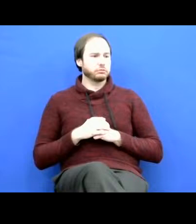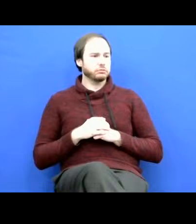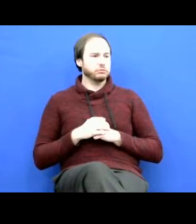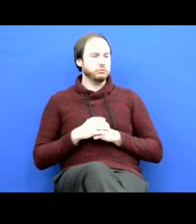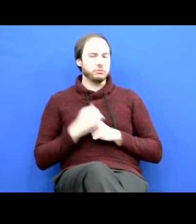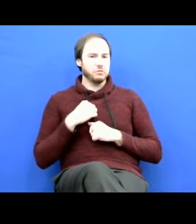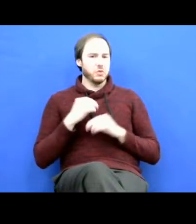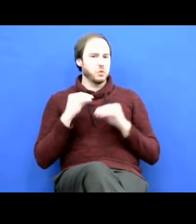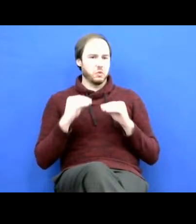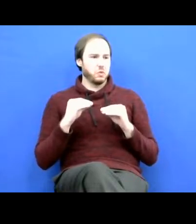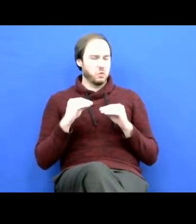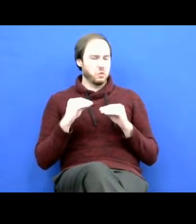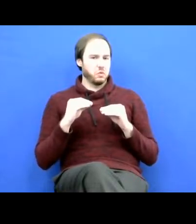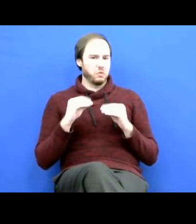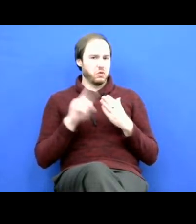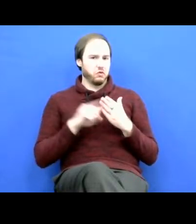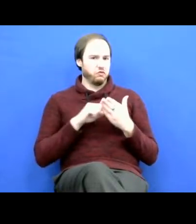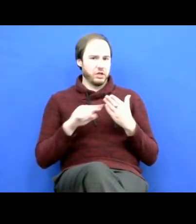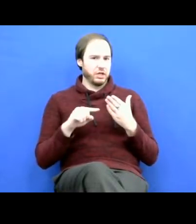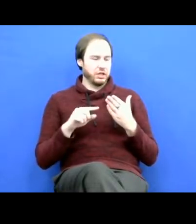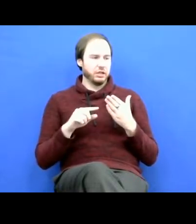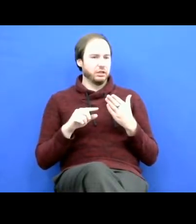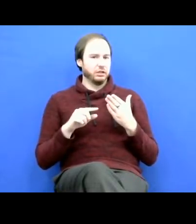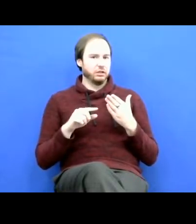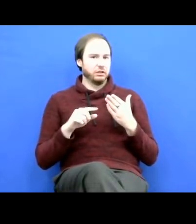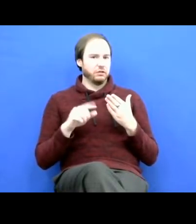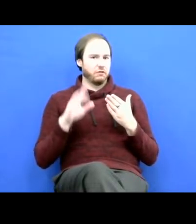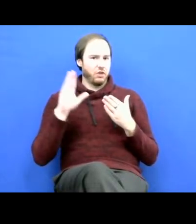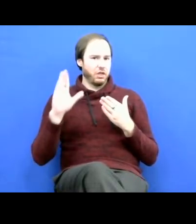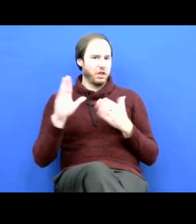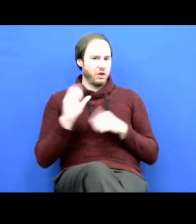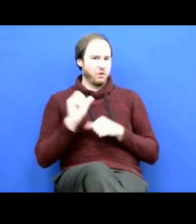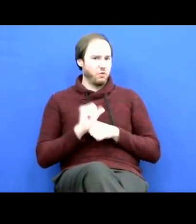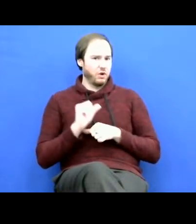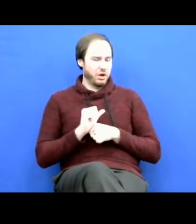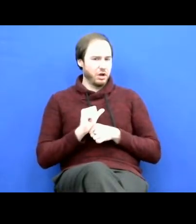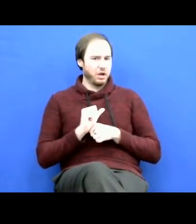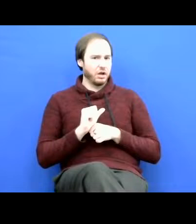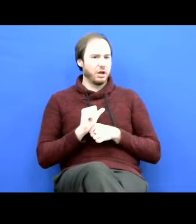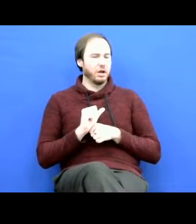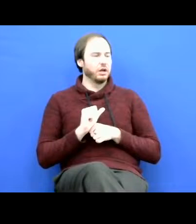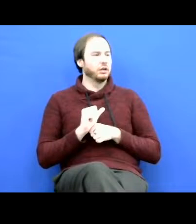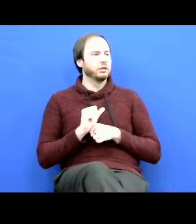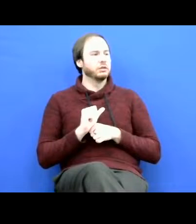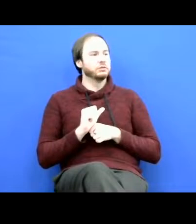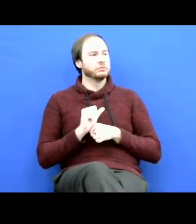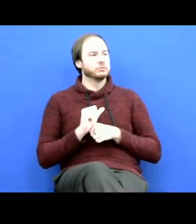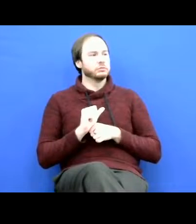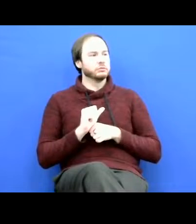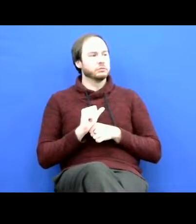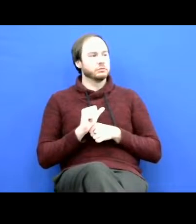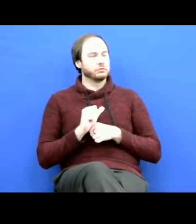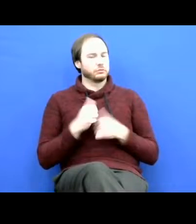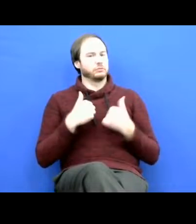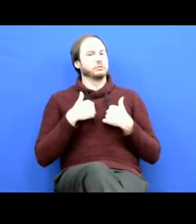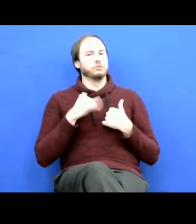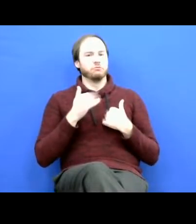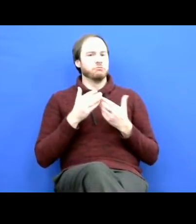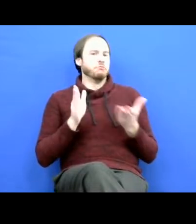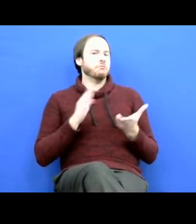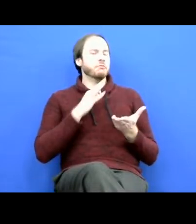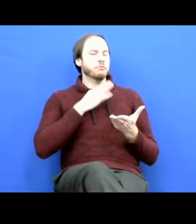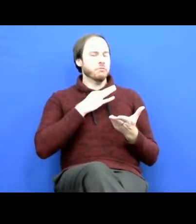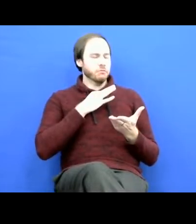in any way impinging on Right. their work. It's just that I was wondering